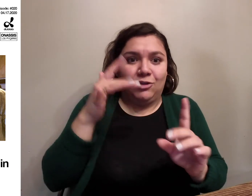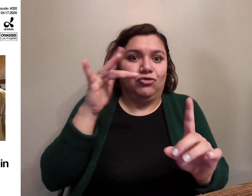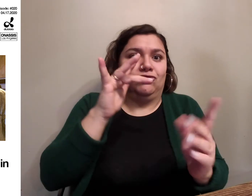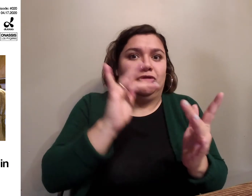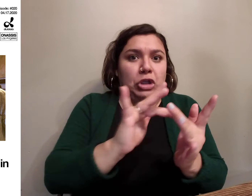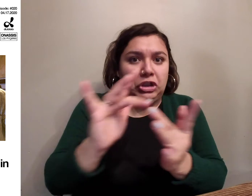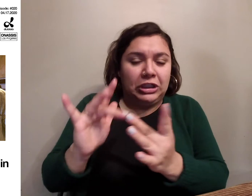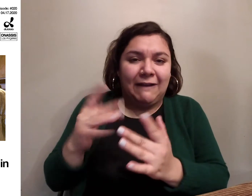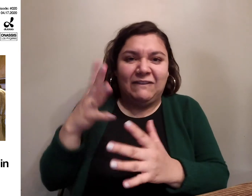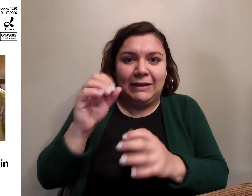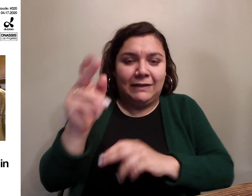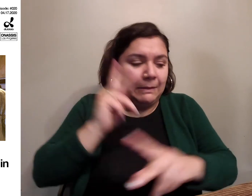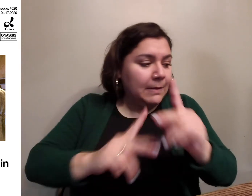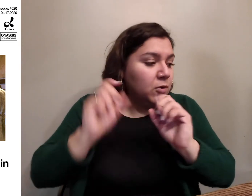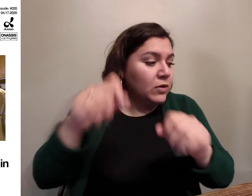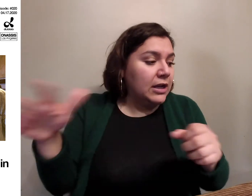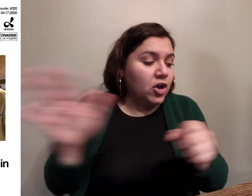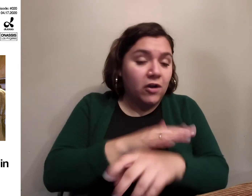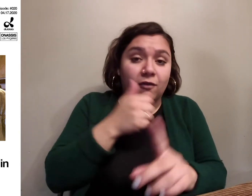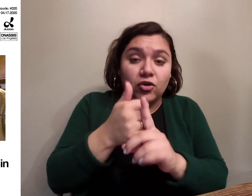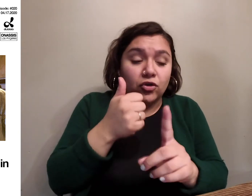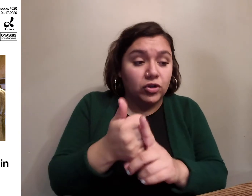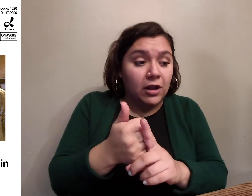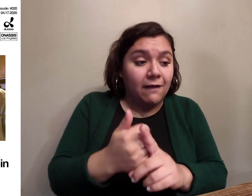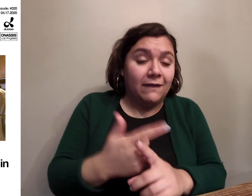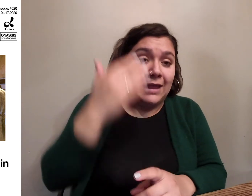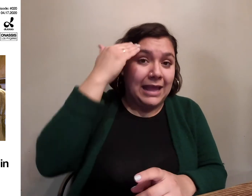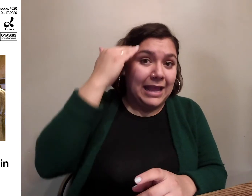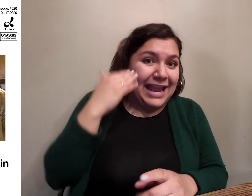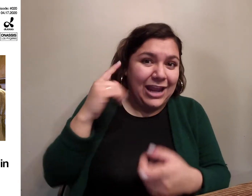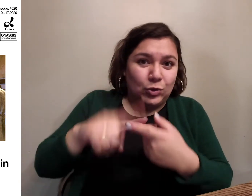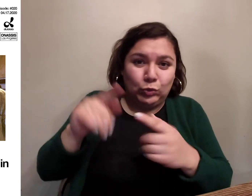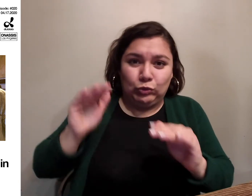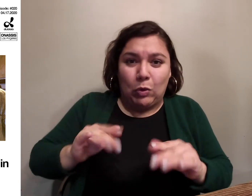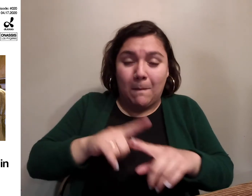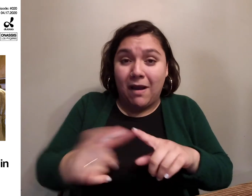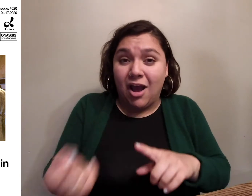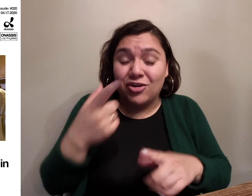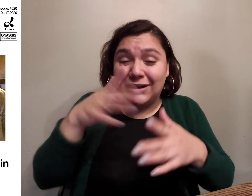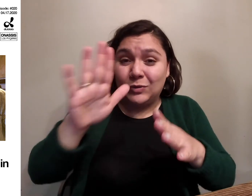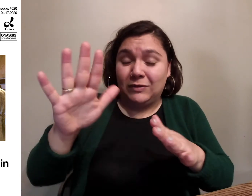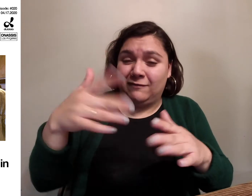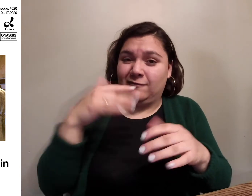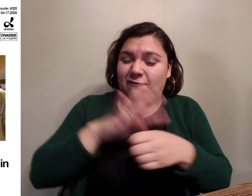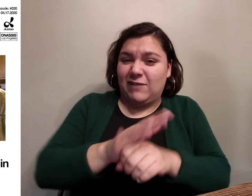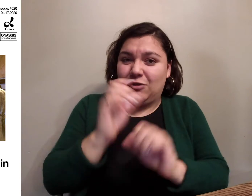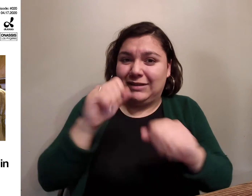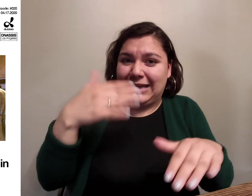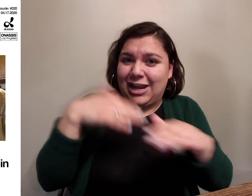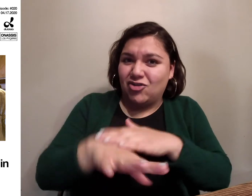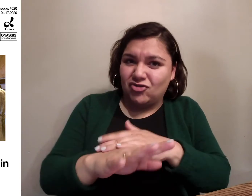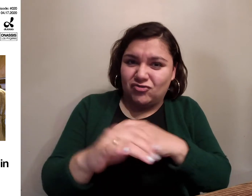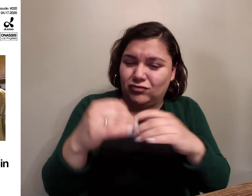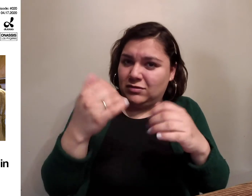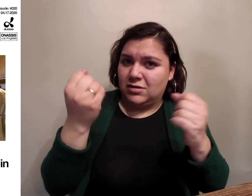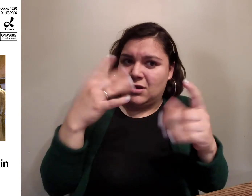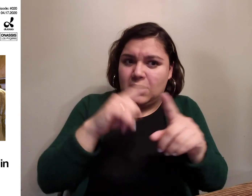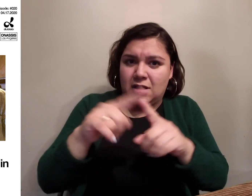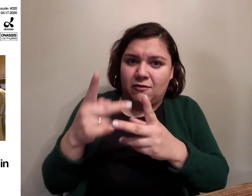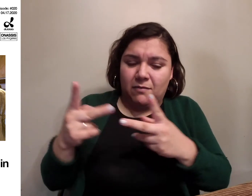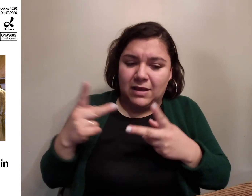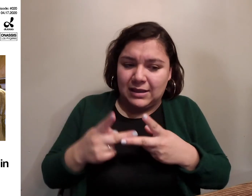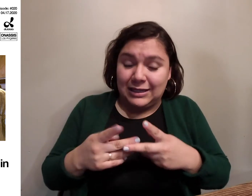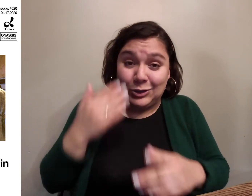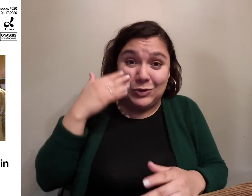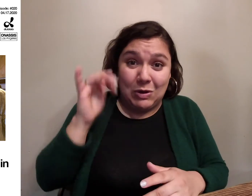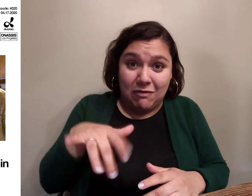the virus can even go on your eyelashes. Did you know that? I have to say that I didn't know, but I've learned